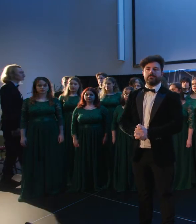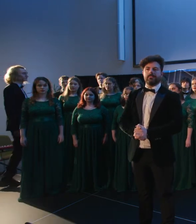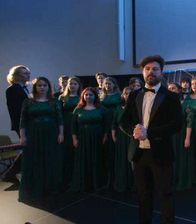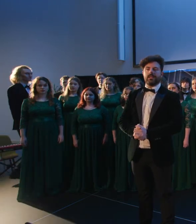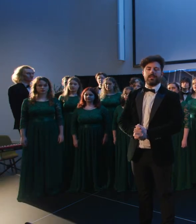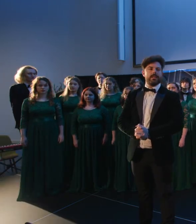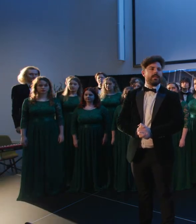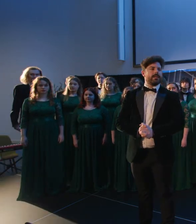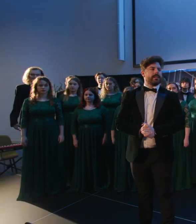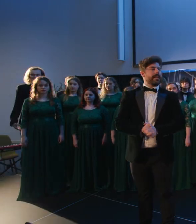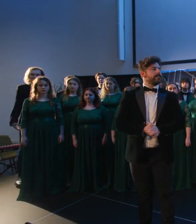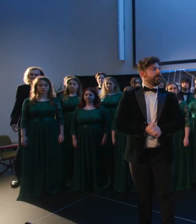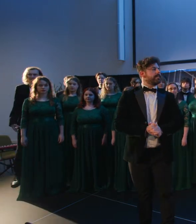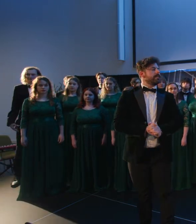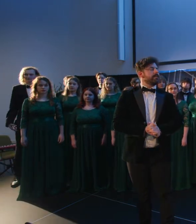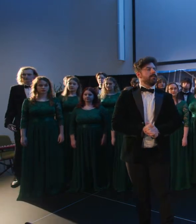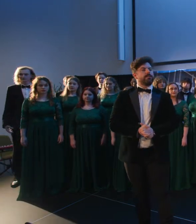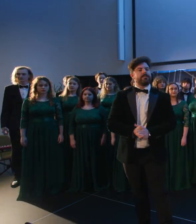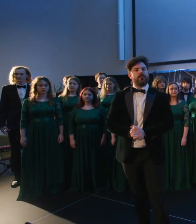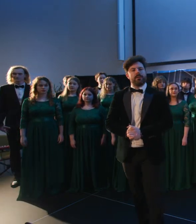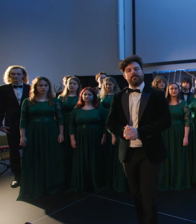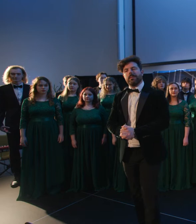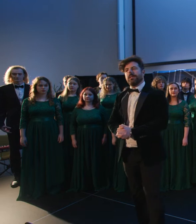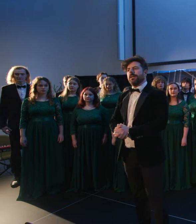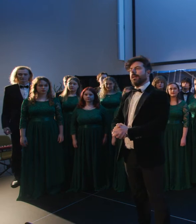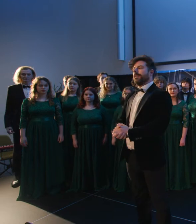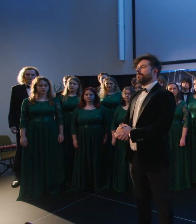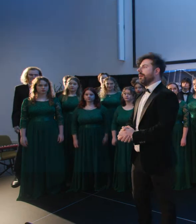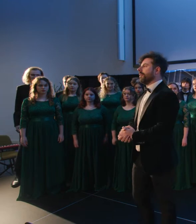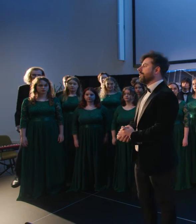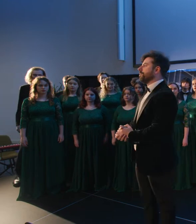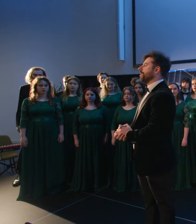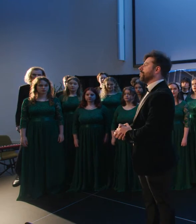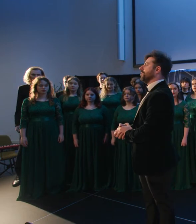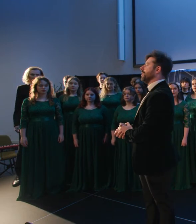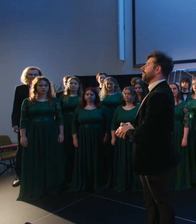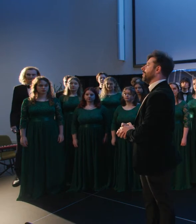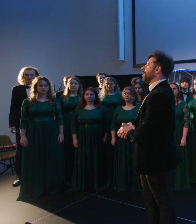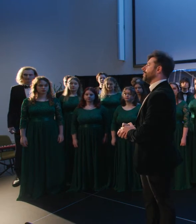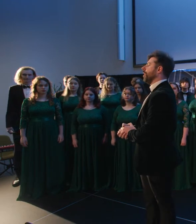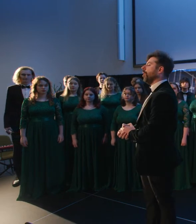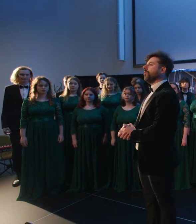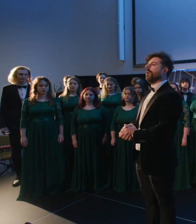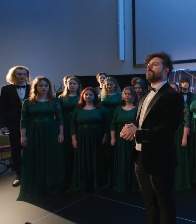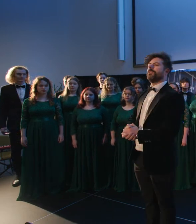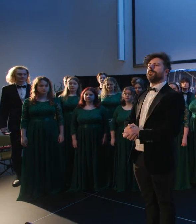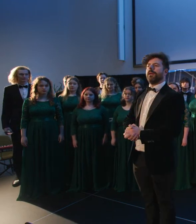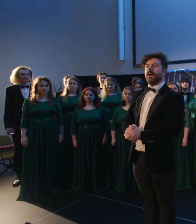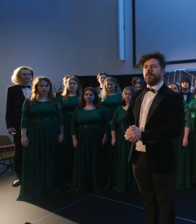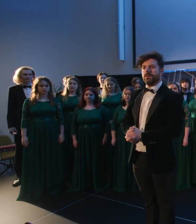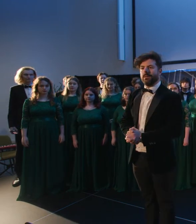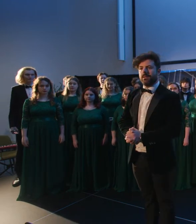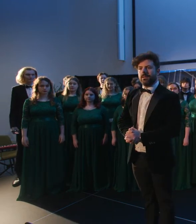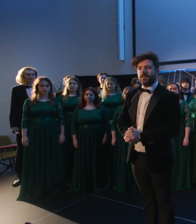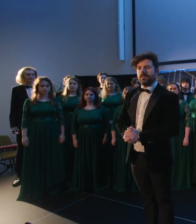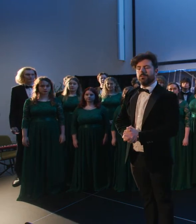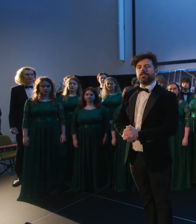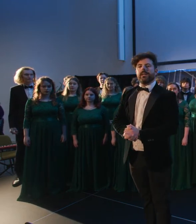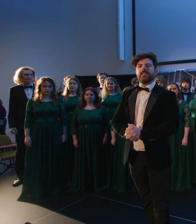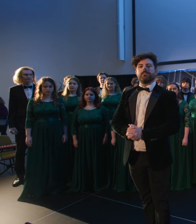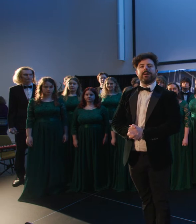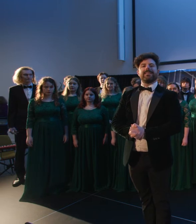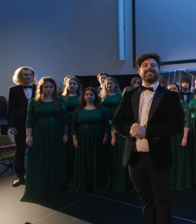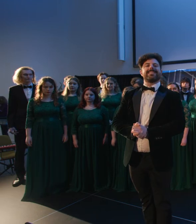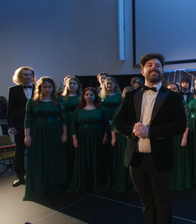about. The next piece we're going to perform is an American spiritual called Hold On to the Plough,